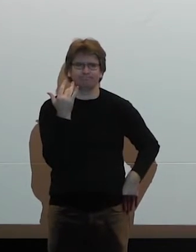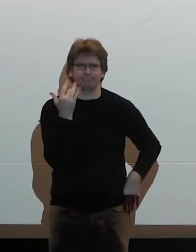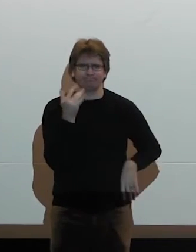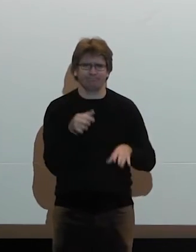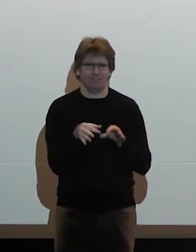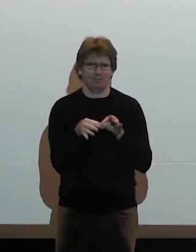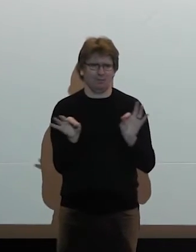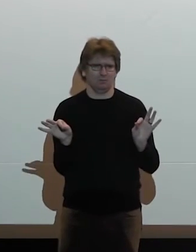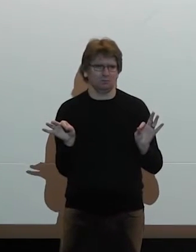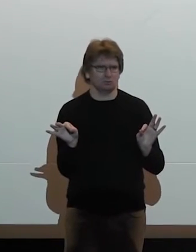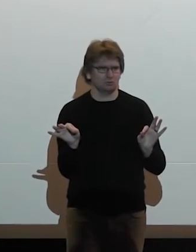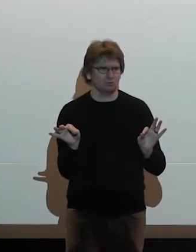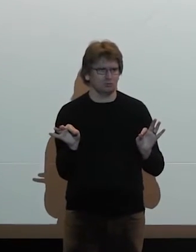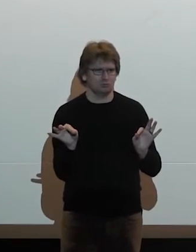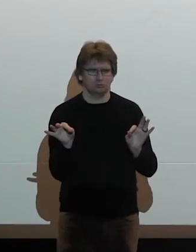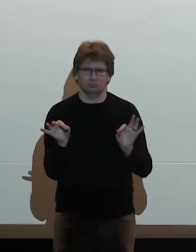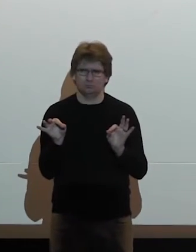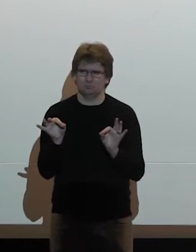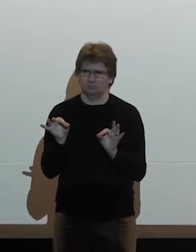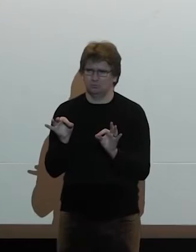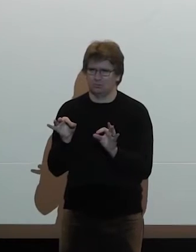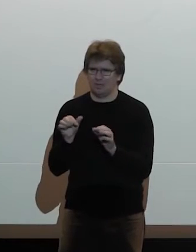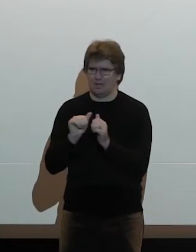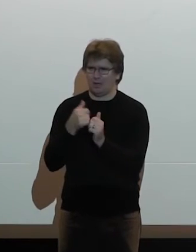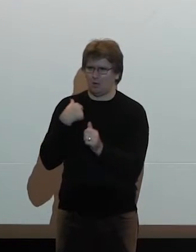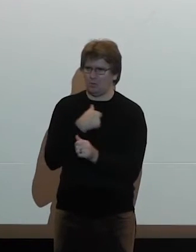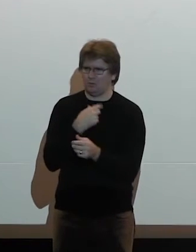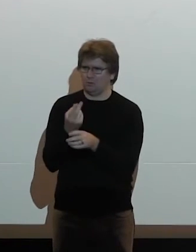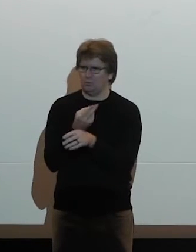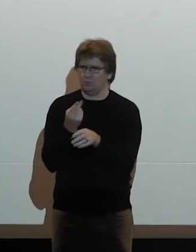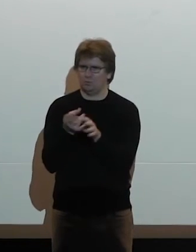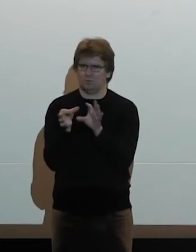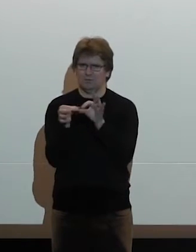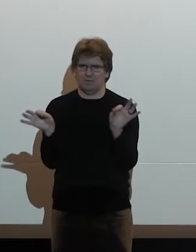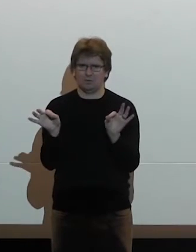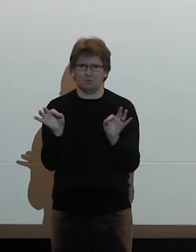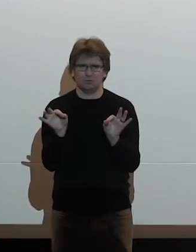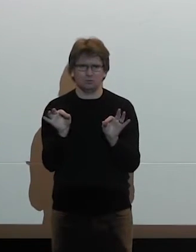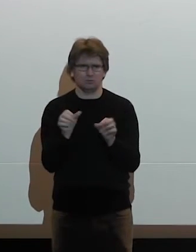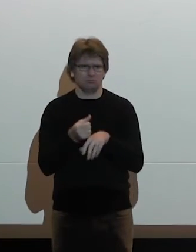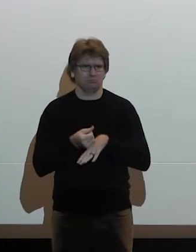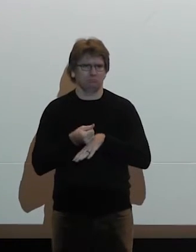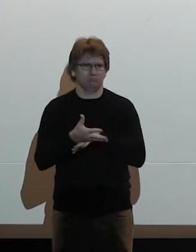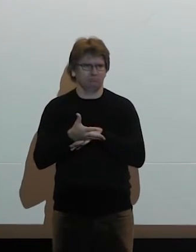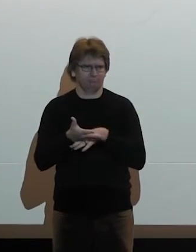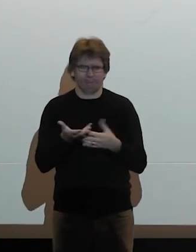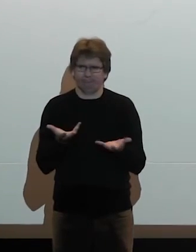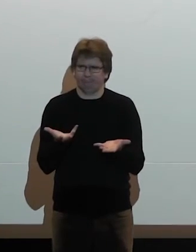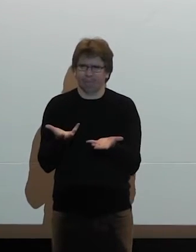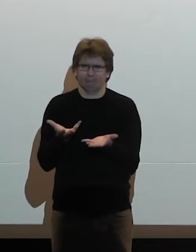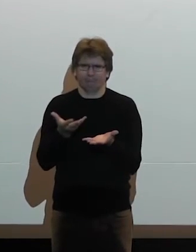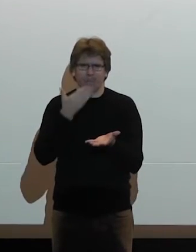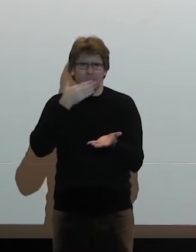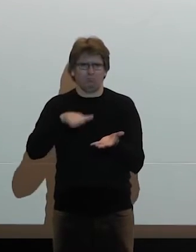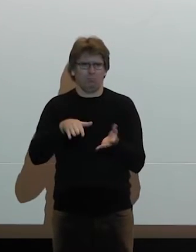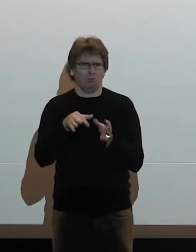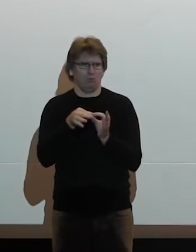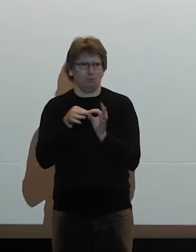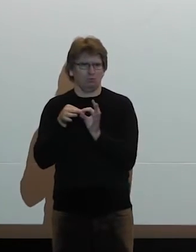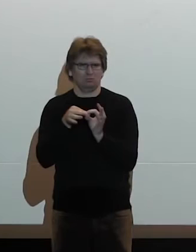How does that idea of poor relations relate to what we've been talking about? How does it relate to